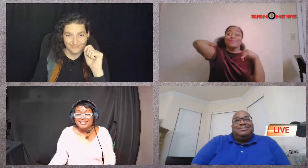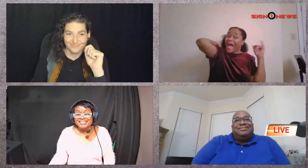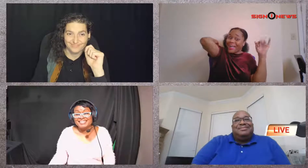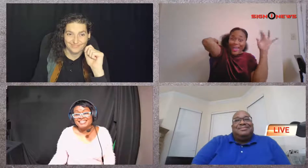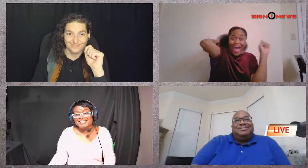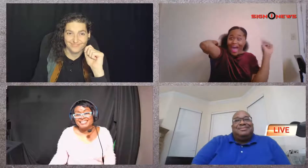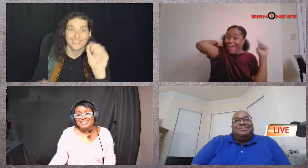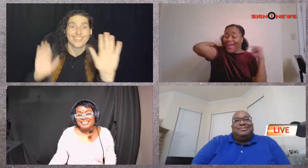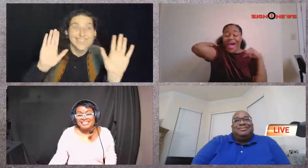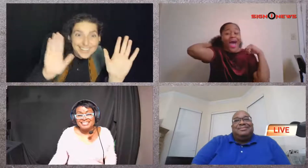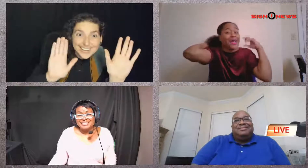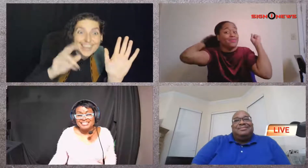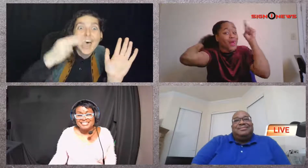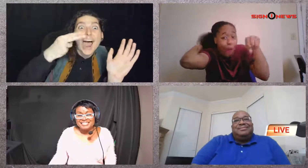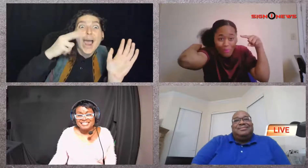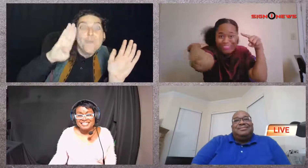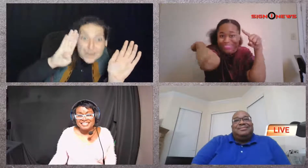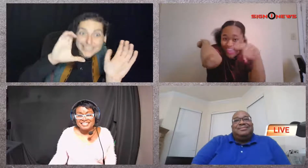wrong.